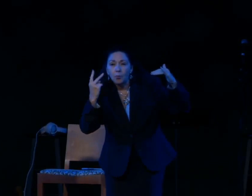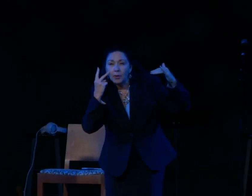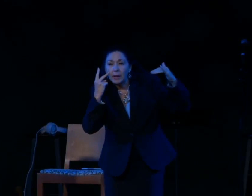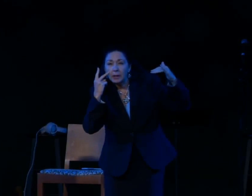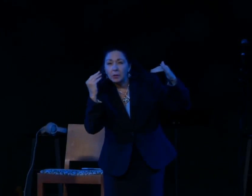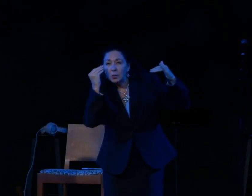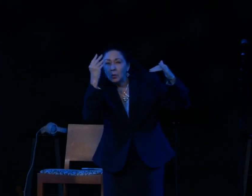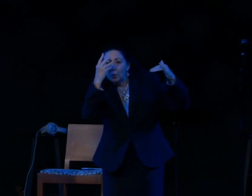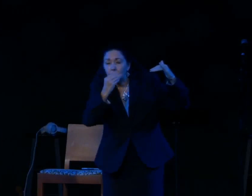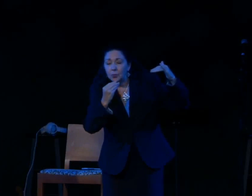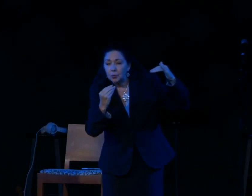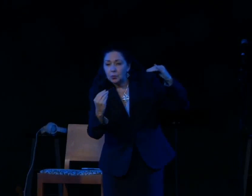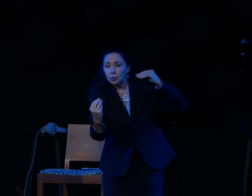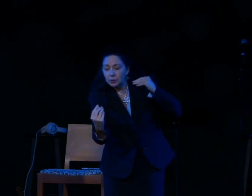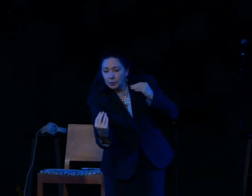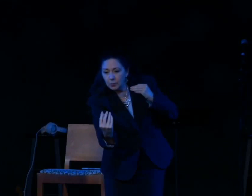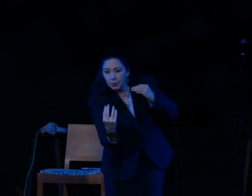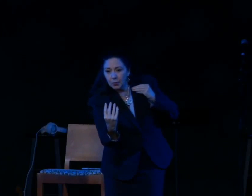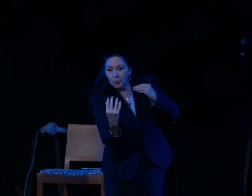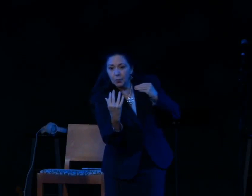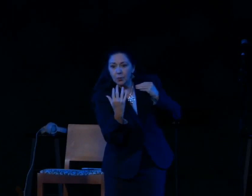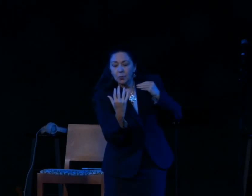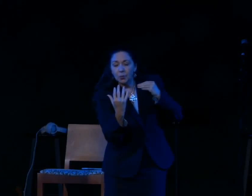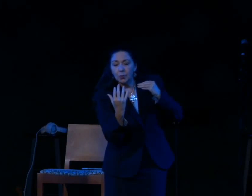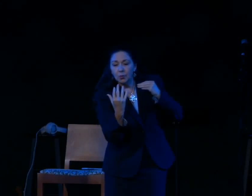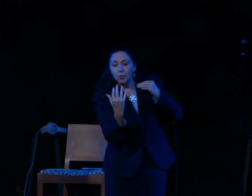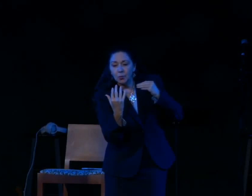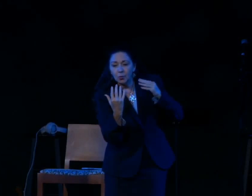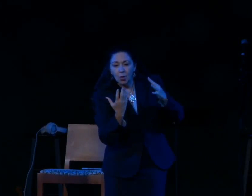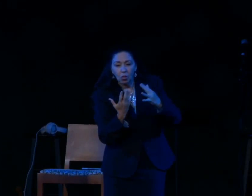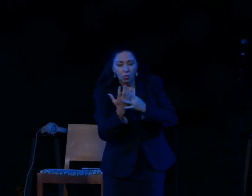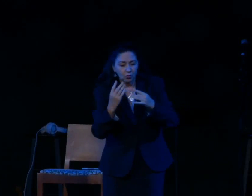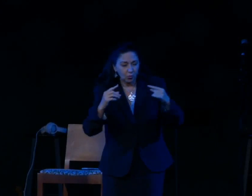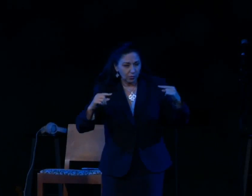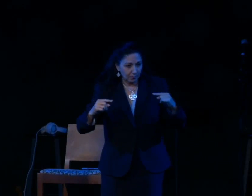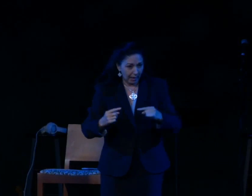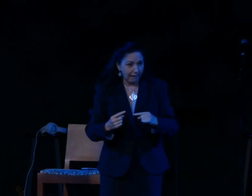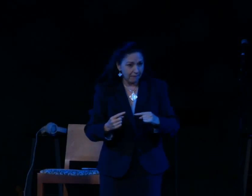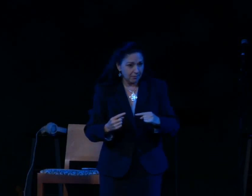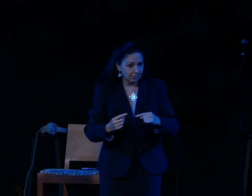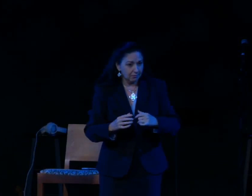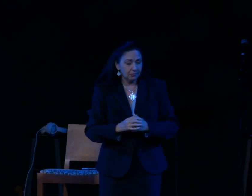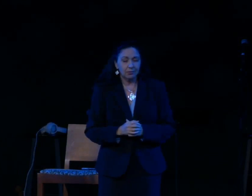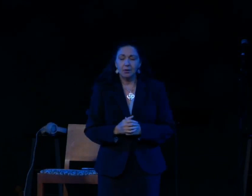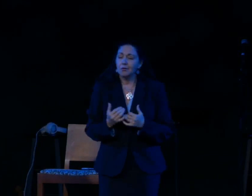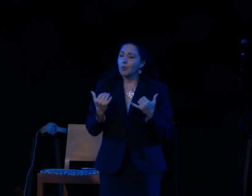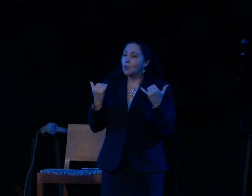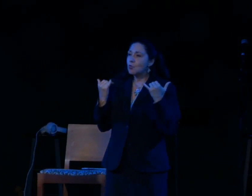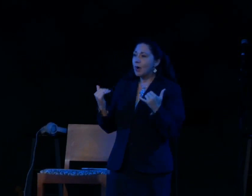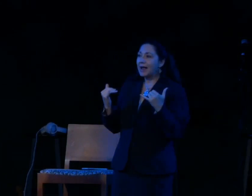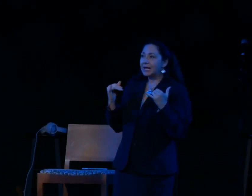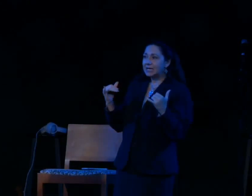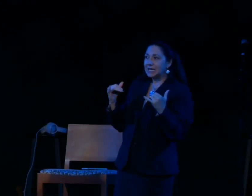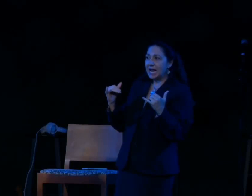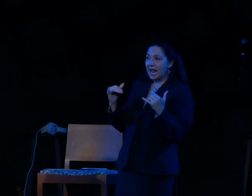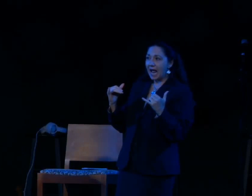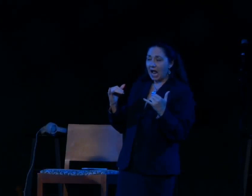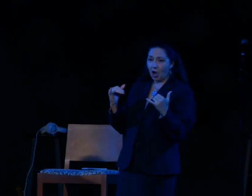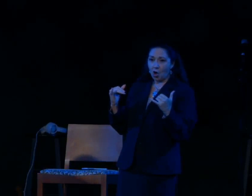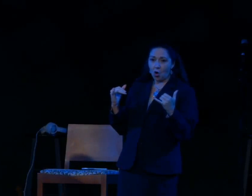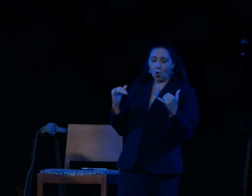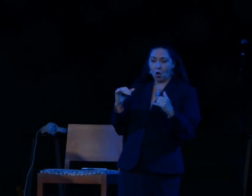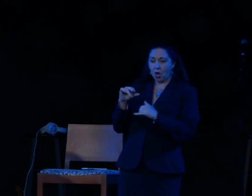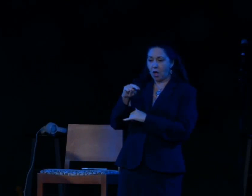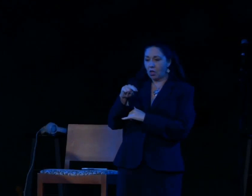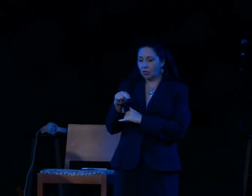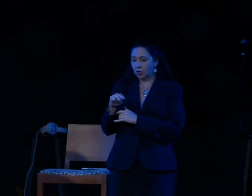to rise out of the ashes of pain. And my friends, right now in our ecosystem of the United